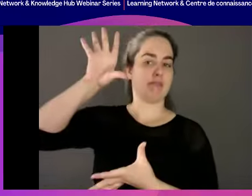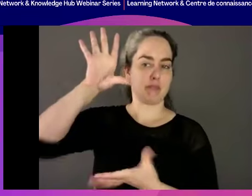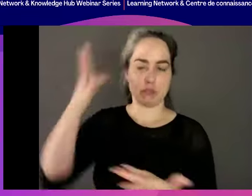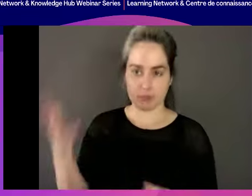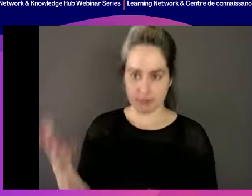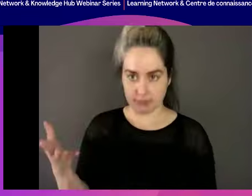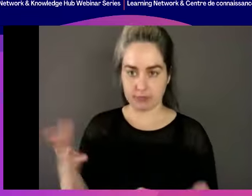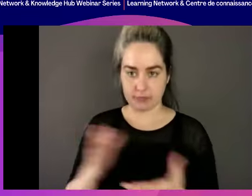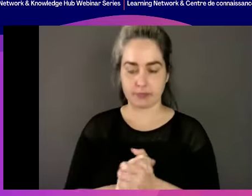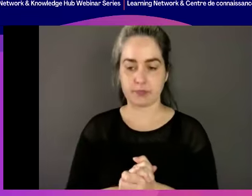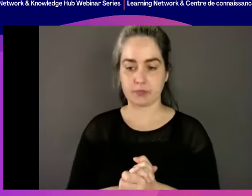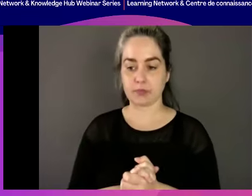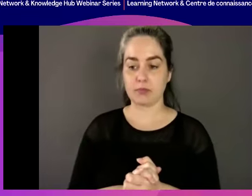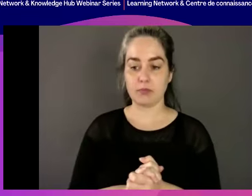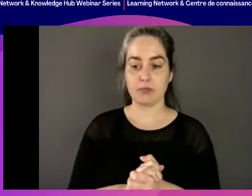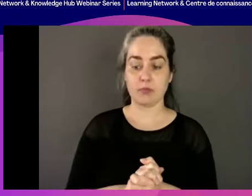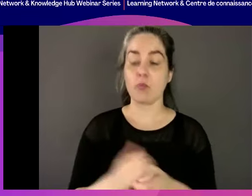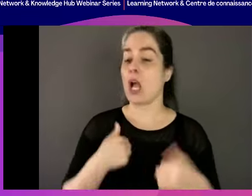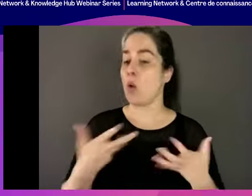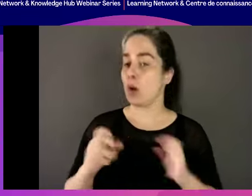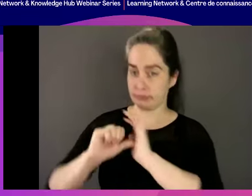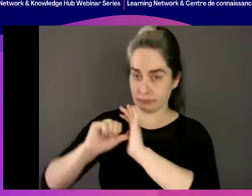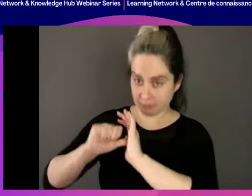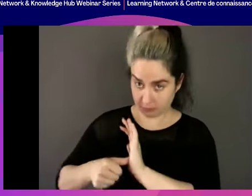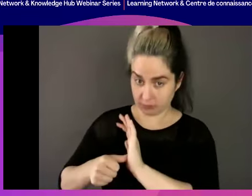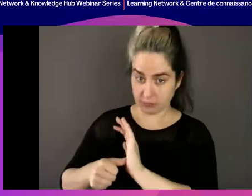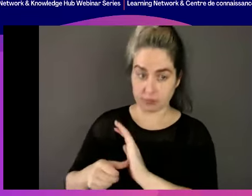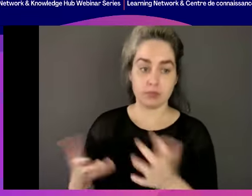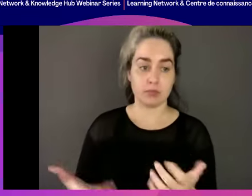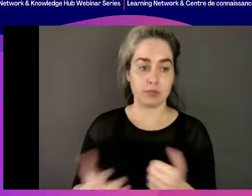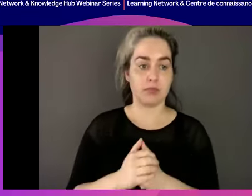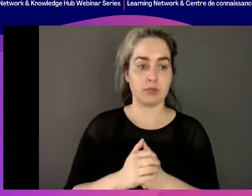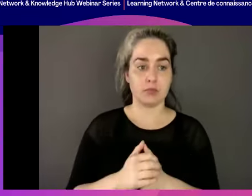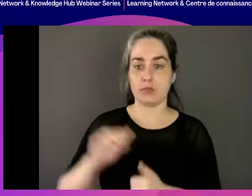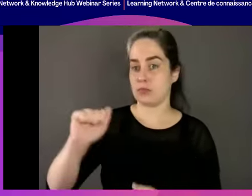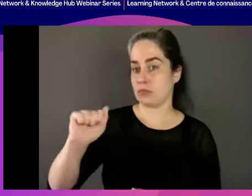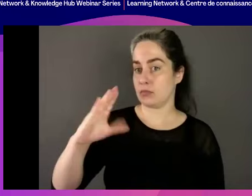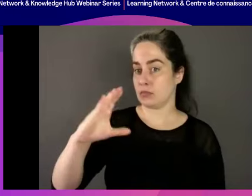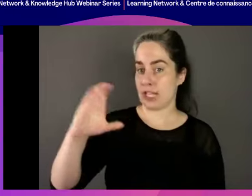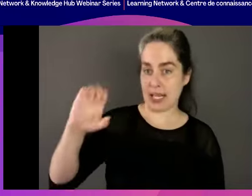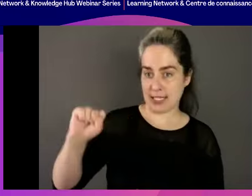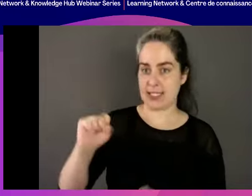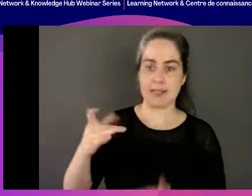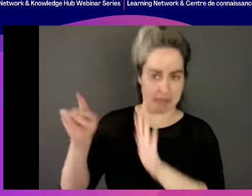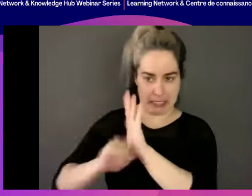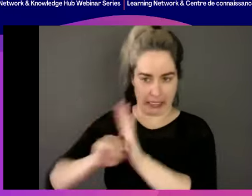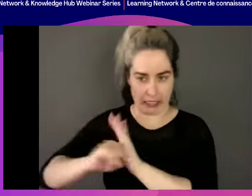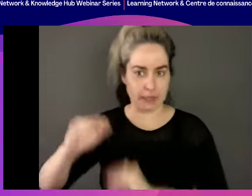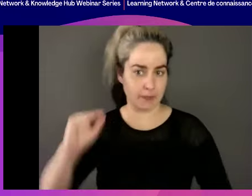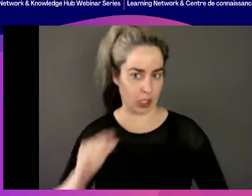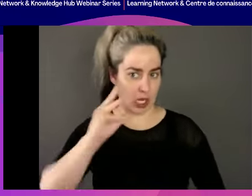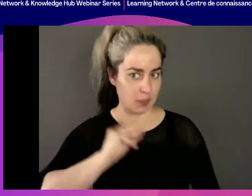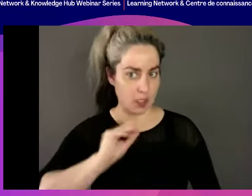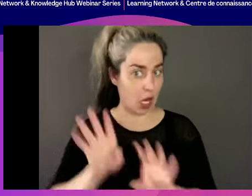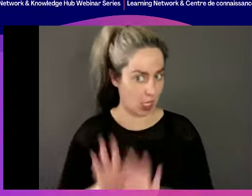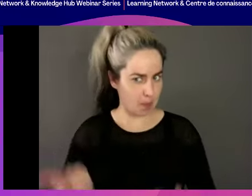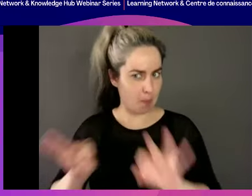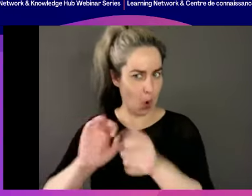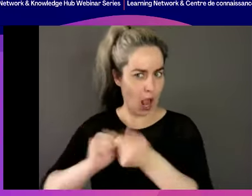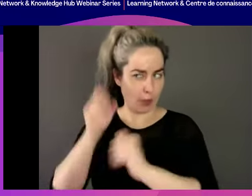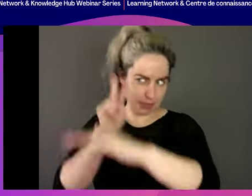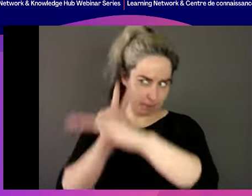But I would like to point out and emphasize that although ACEs, the adverse childhood experiences, are an important predictor of